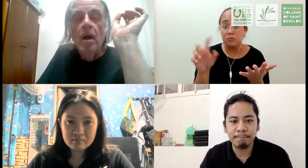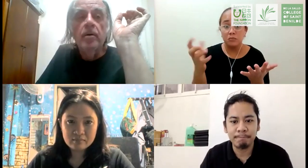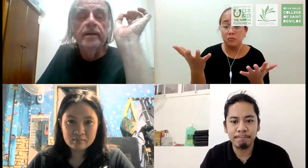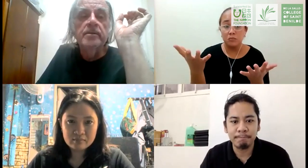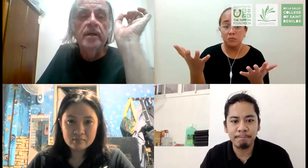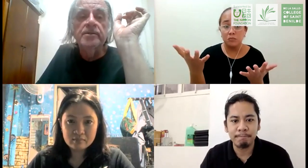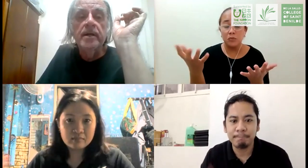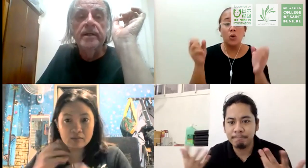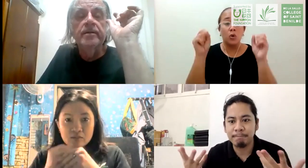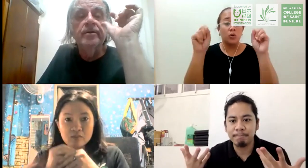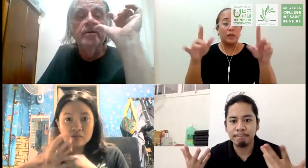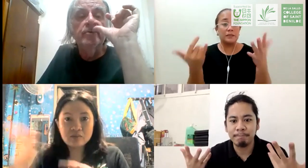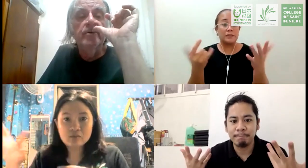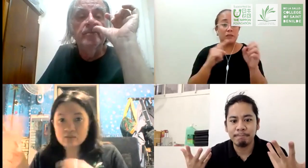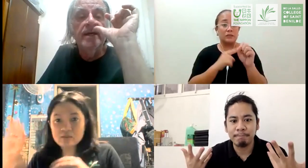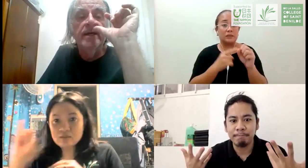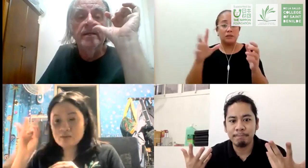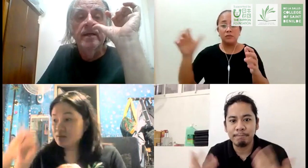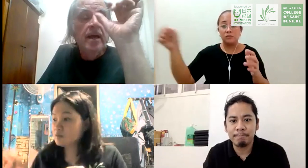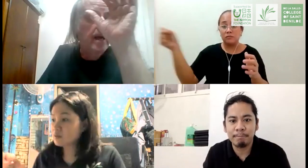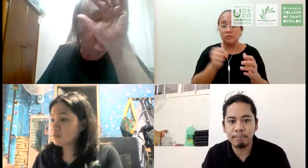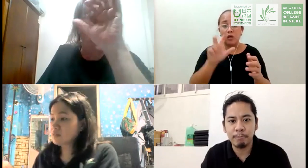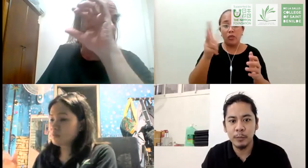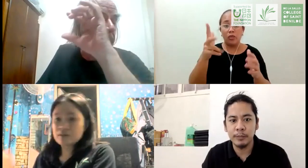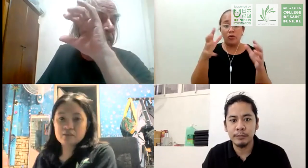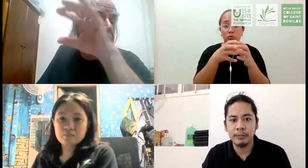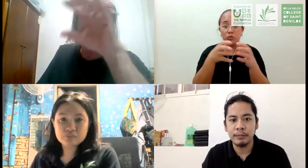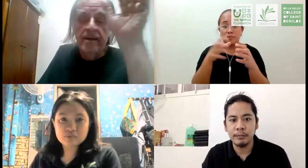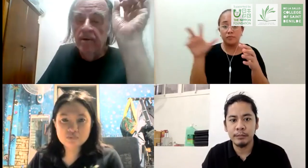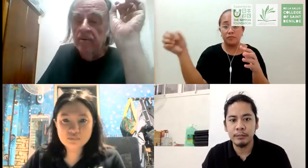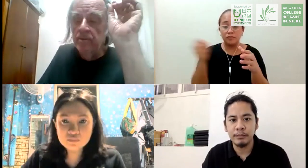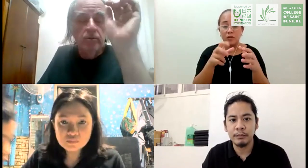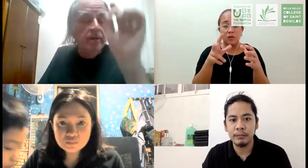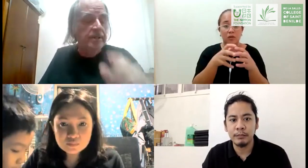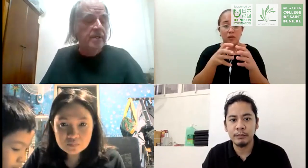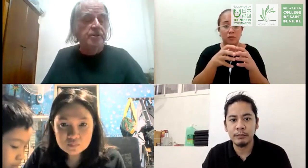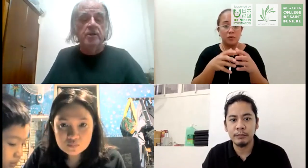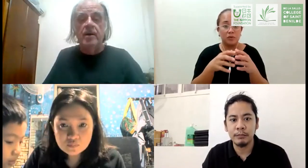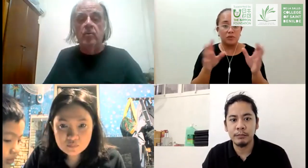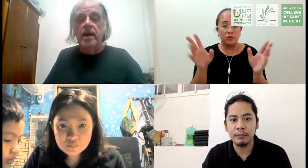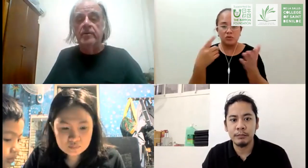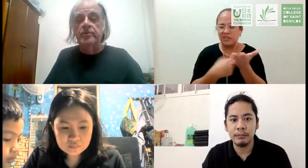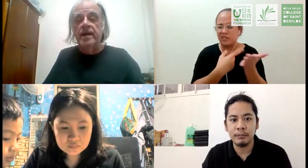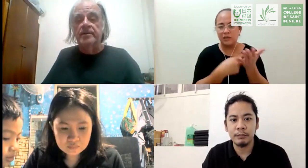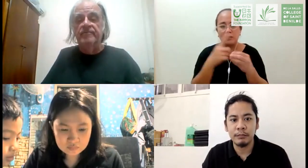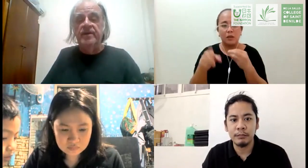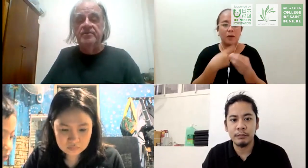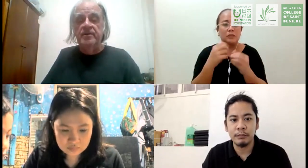Okay, so let's try to get the third group back in, and let's have a little short discussion about how you'd like to finish the